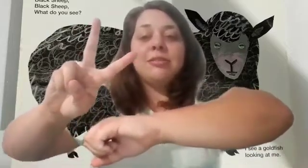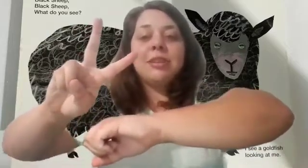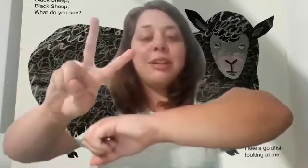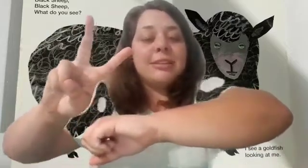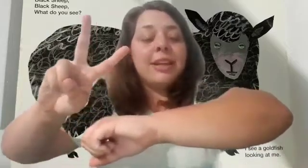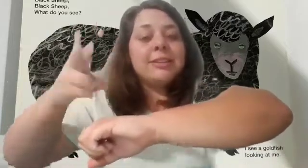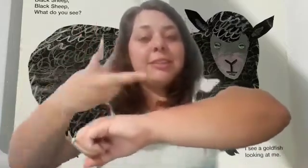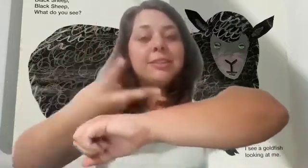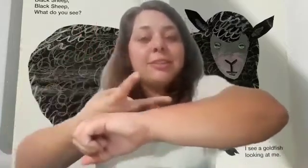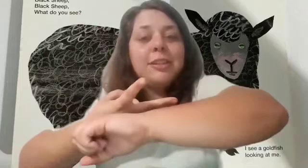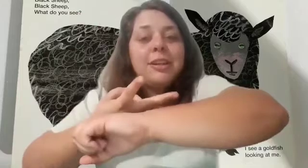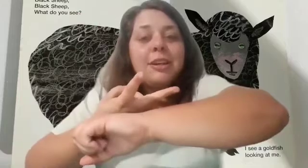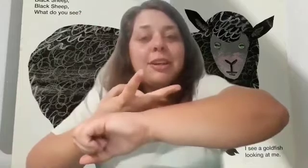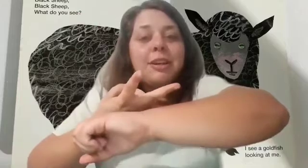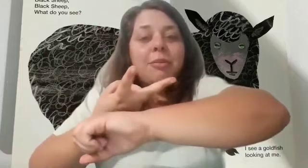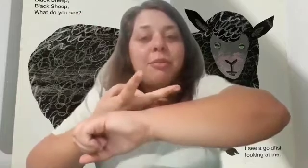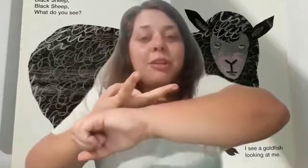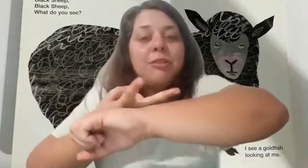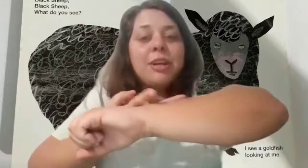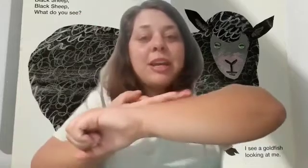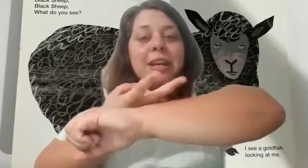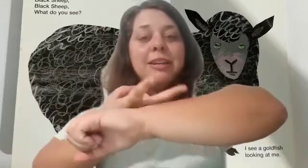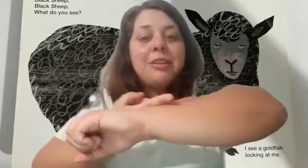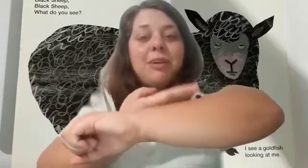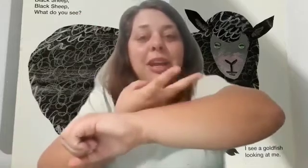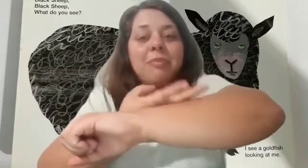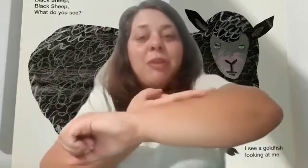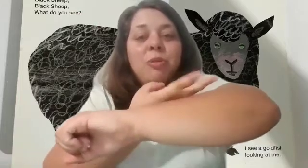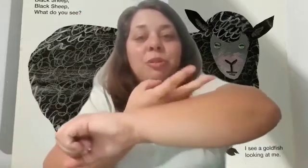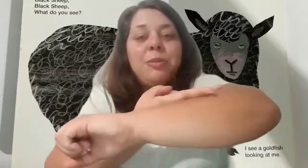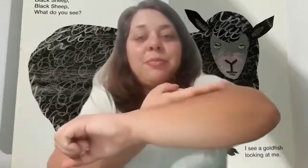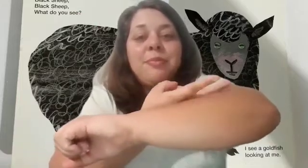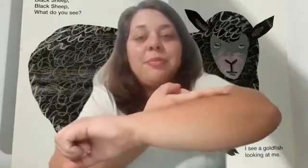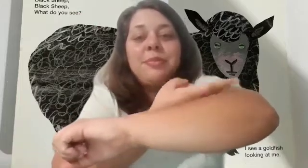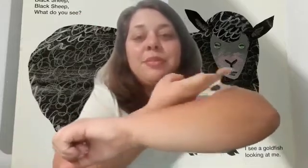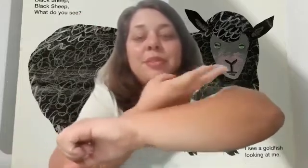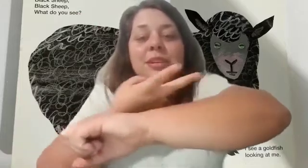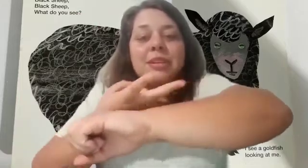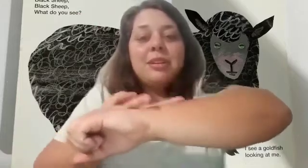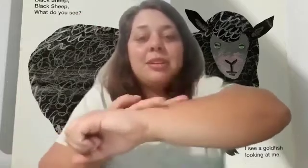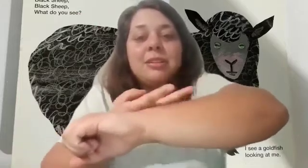fingers, and it's like scissors. I'm going to cut away my wool.